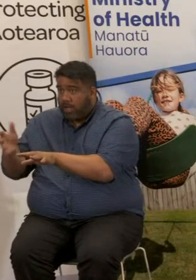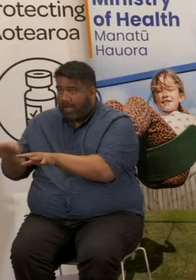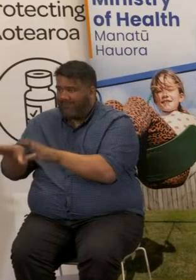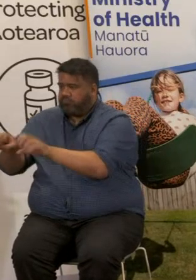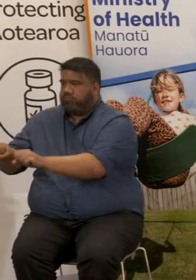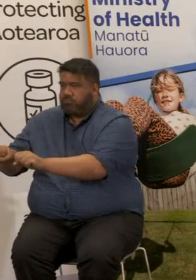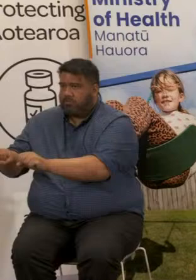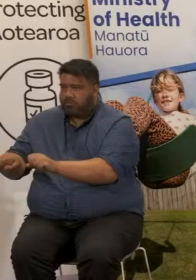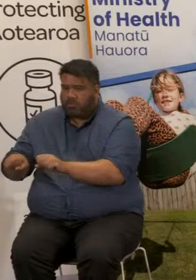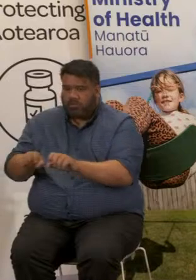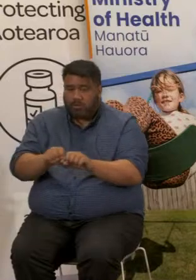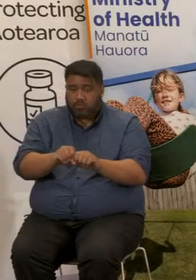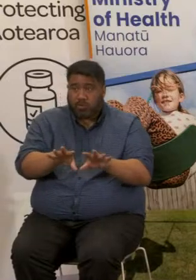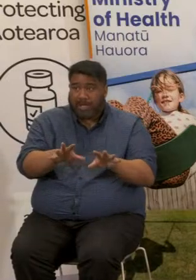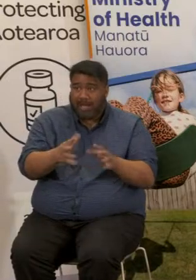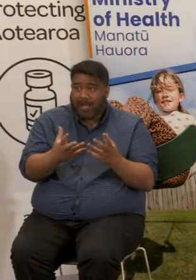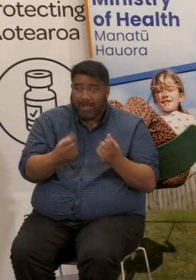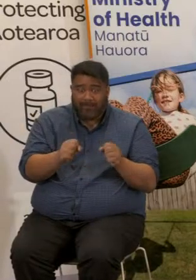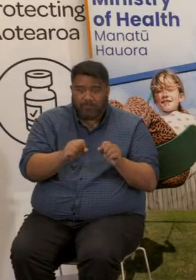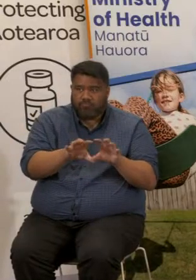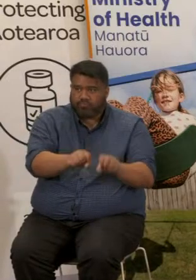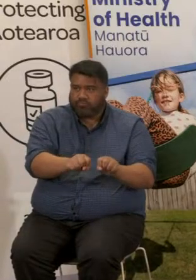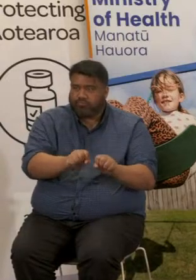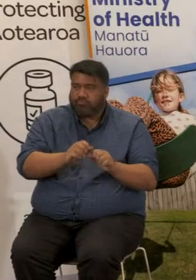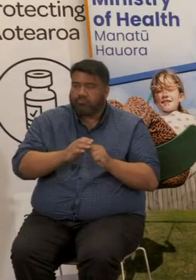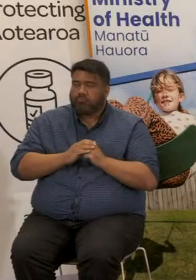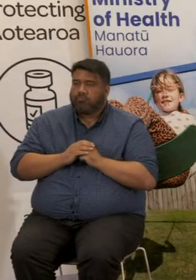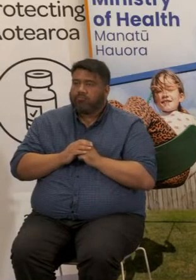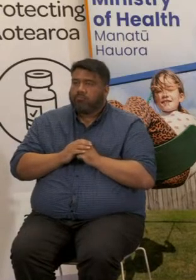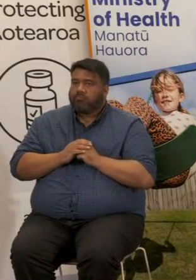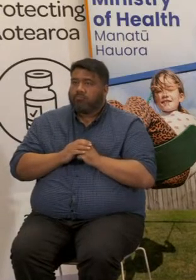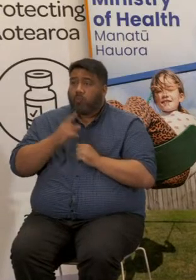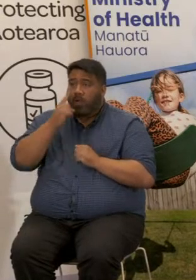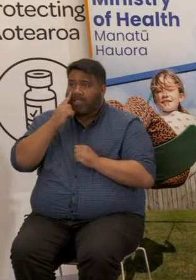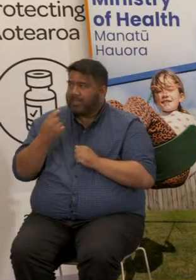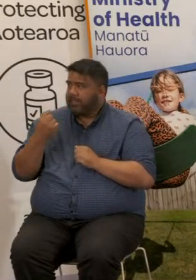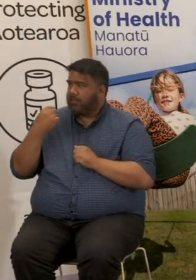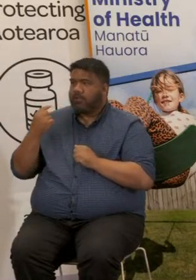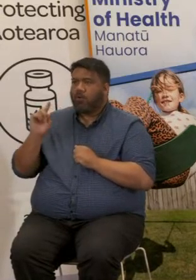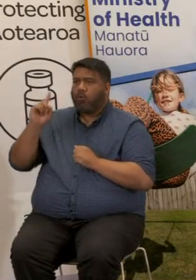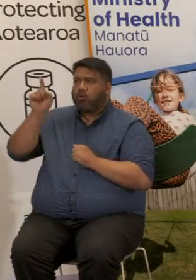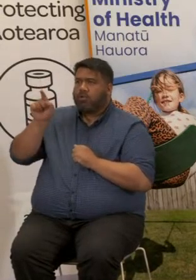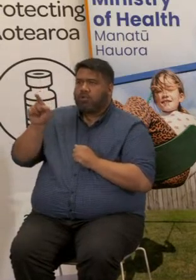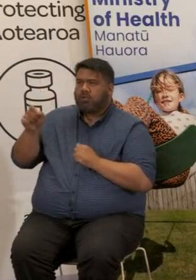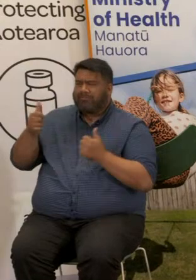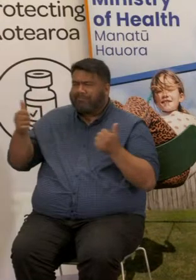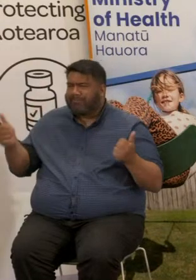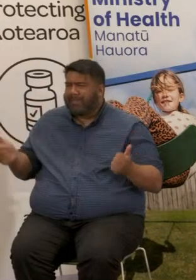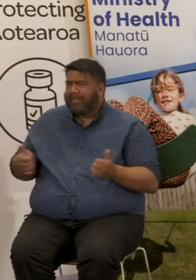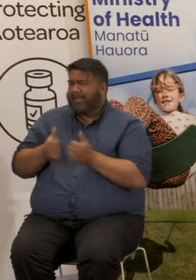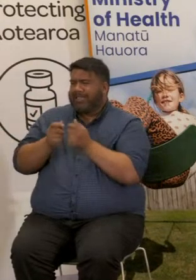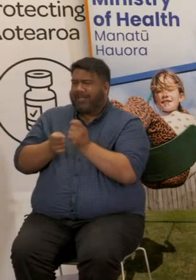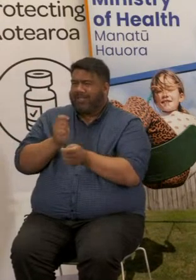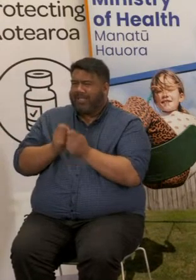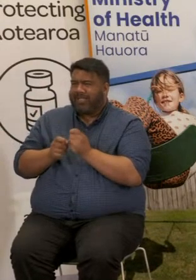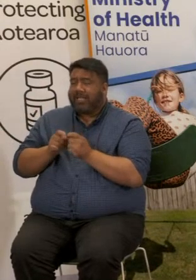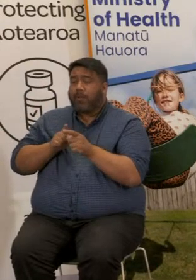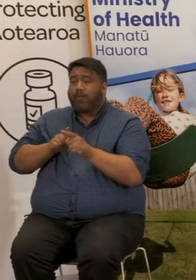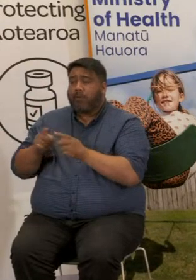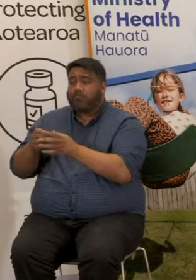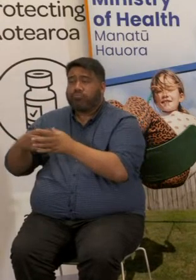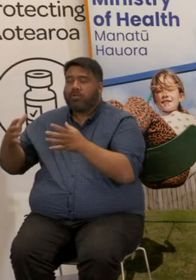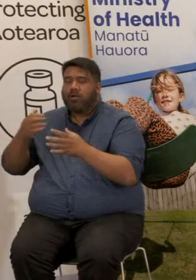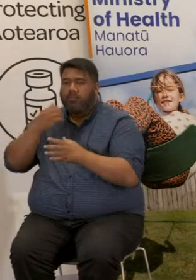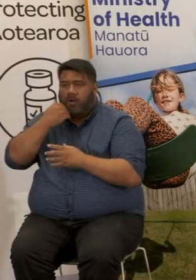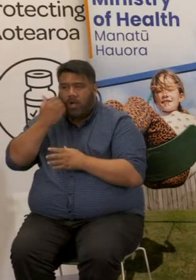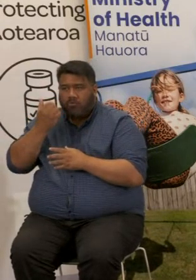over the last couple of weeks is high testing rates amongst Māori. So actually the highest testing rates of any group in Auckland, because we know that's where most of the